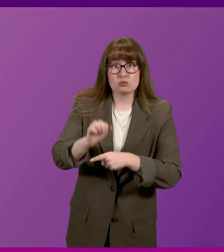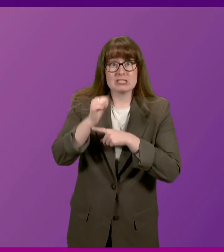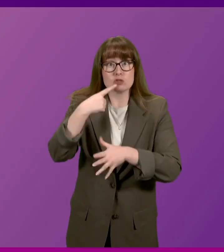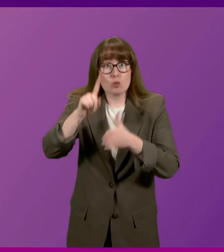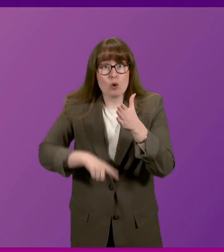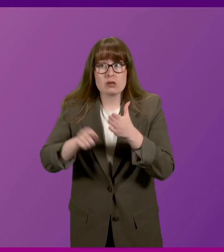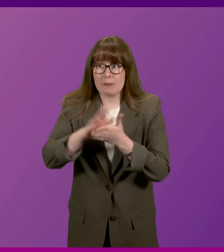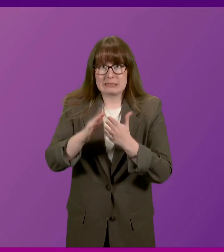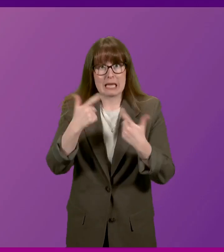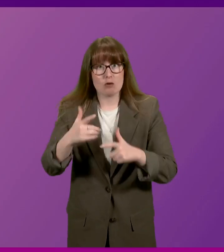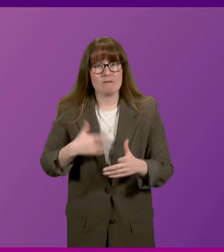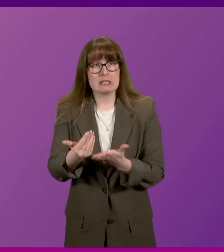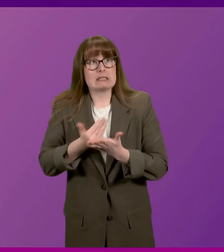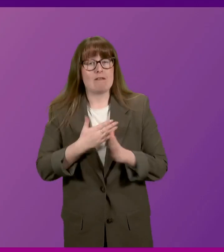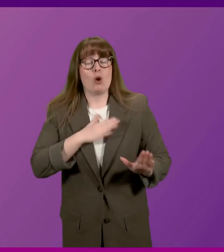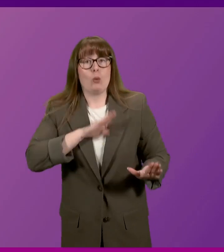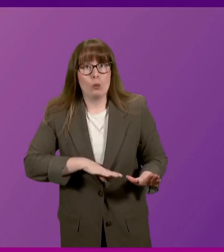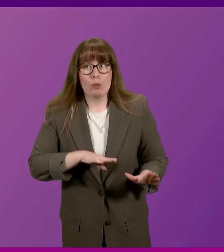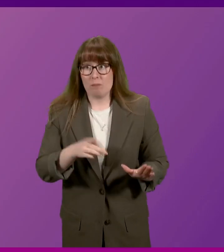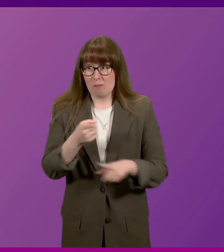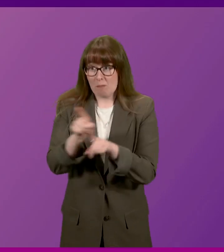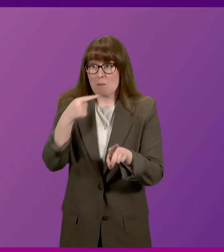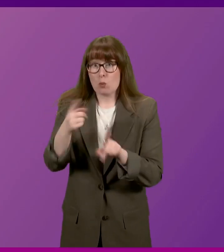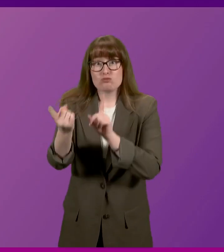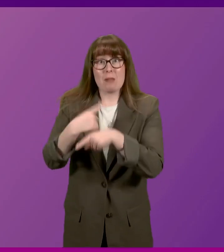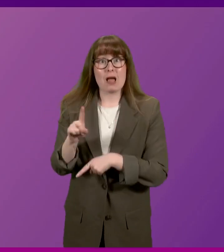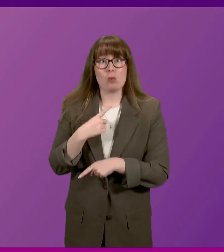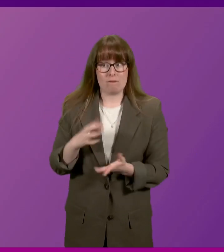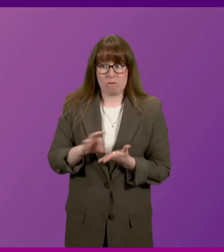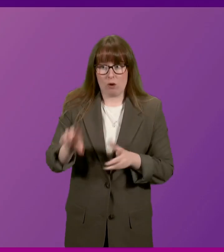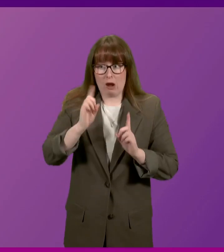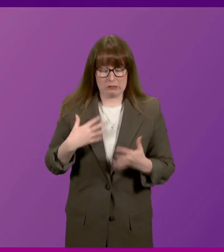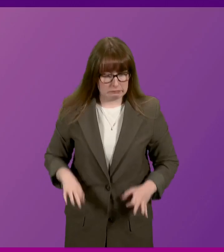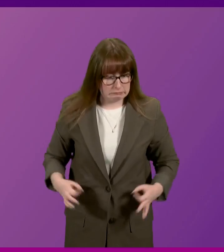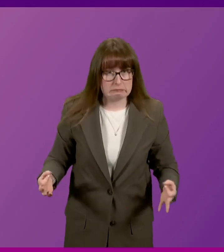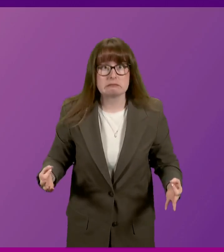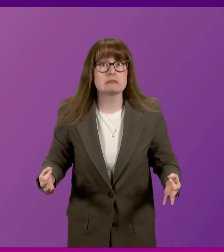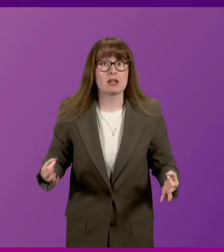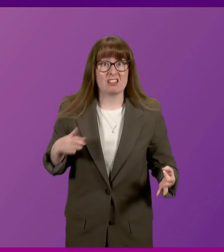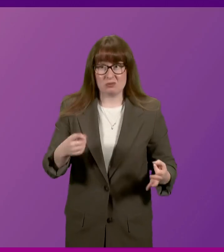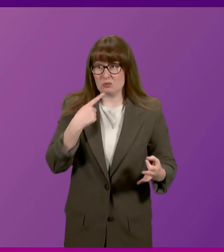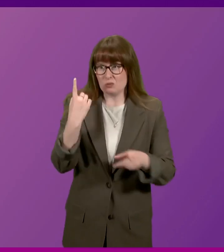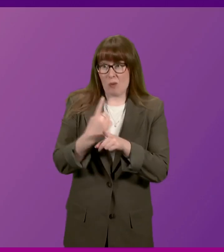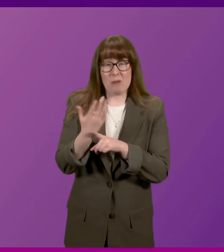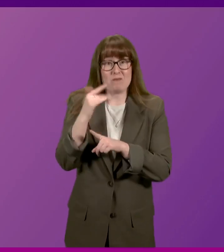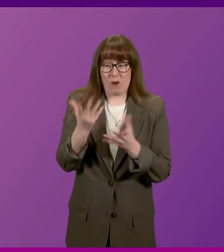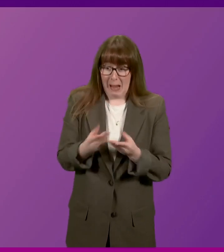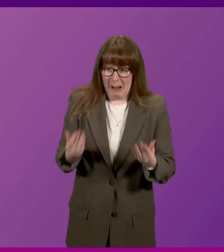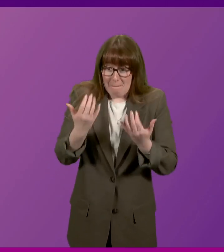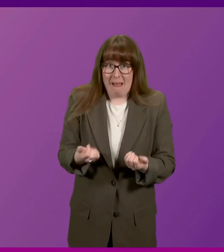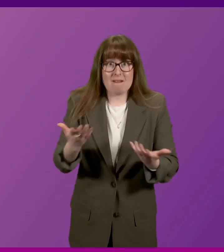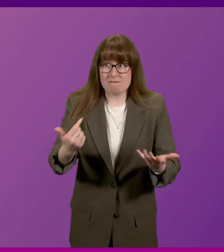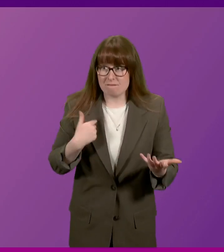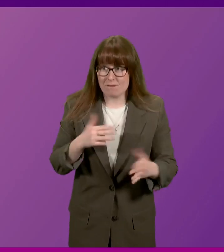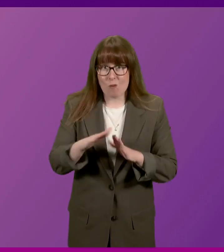on feeling safe? And many of them were saying that they couldn't afford it. They were falling within the gap that you've already talked about in your committee